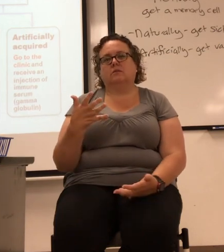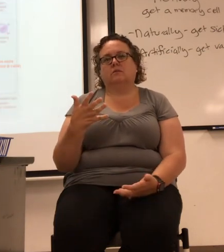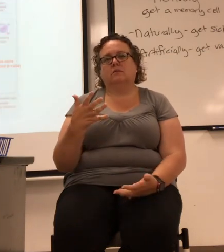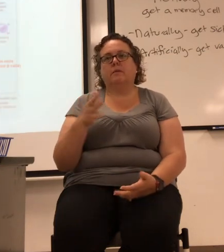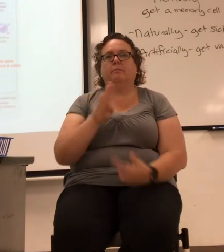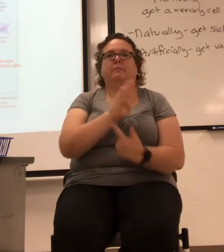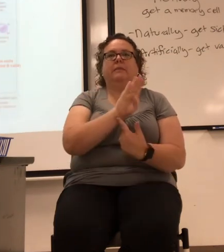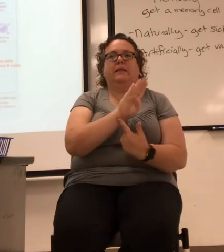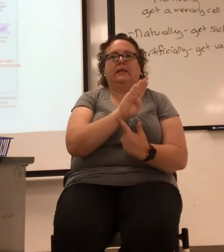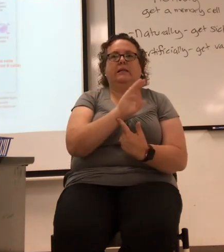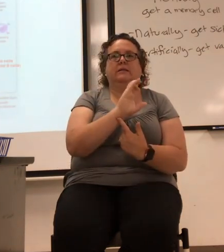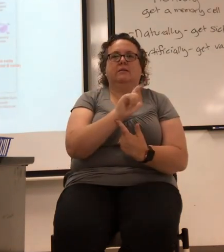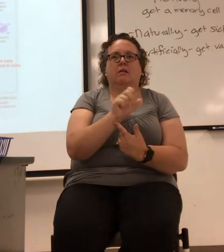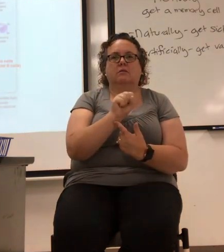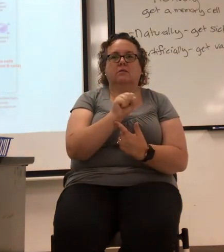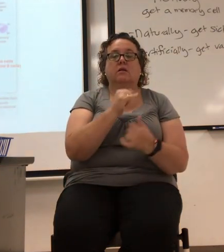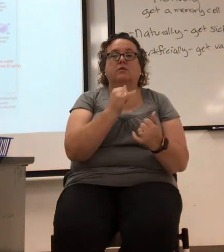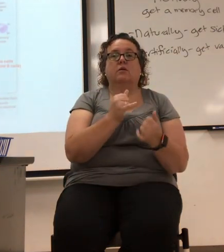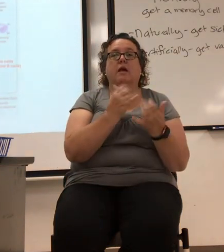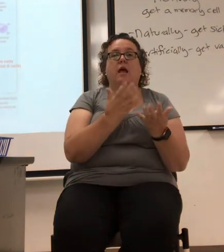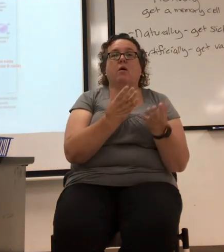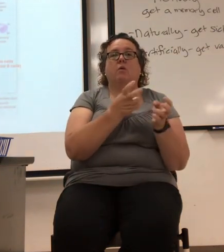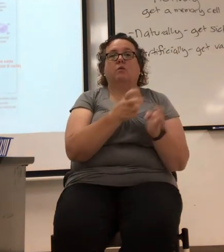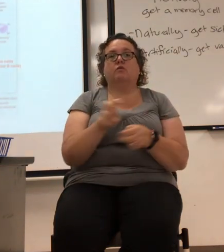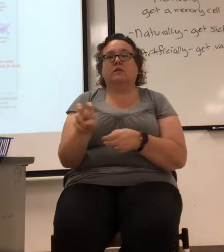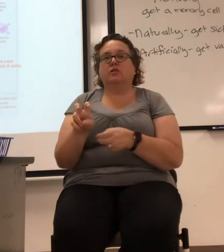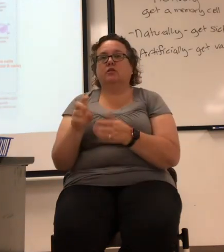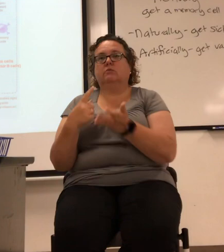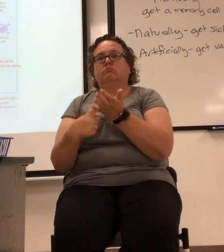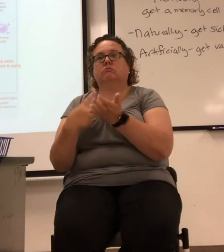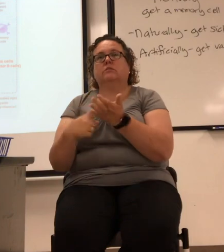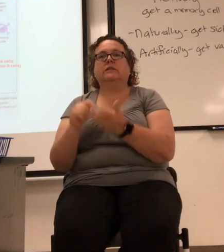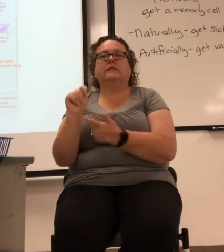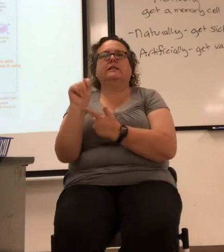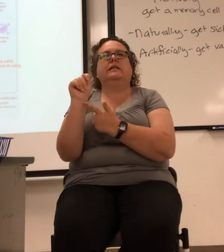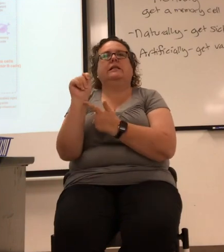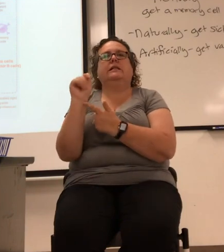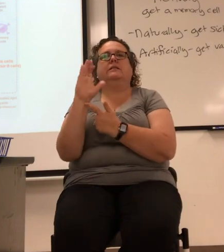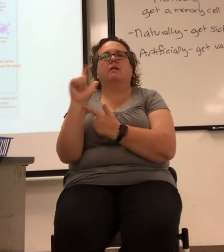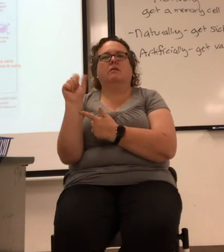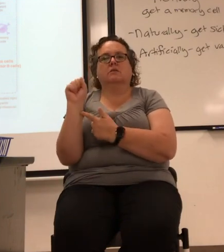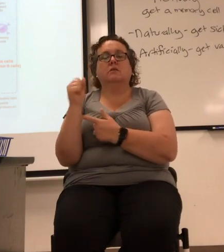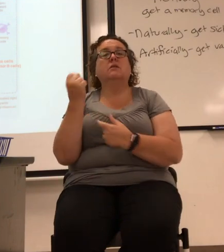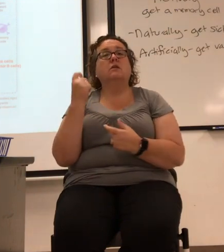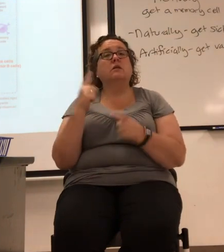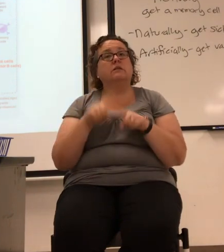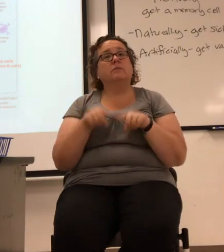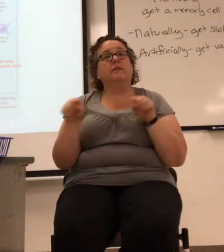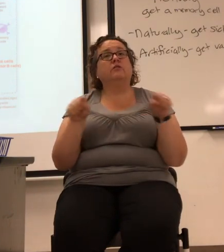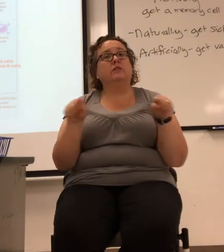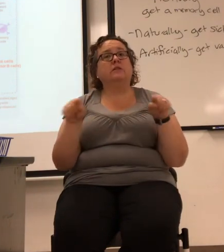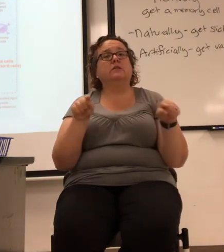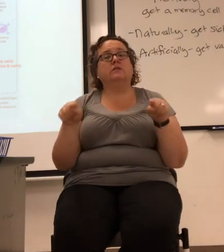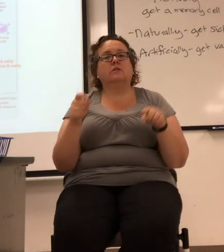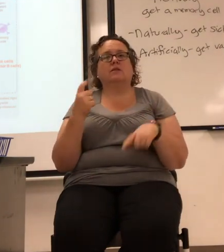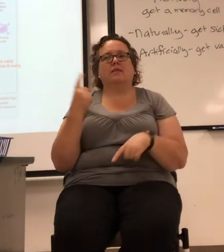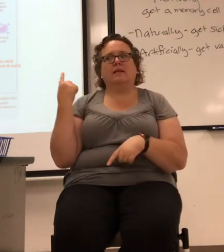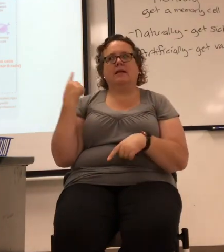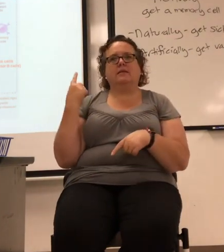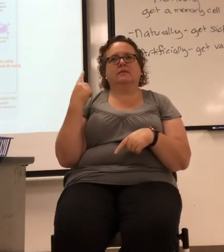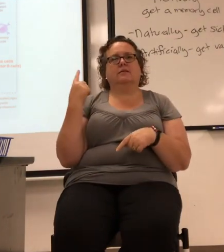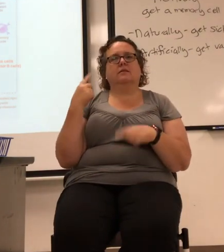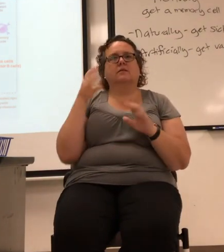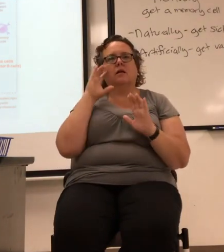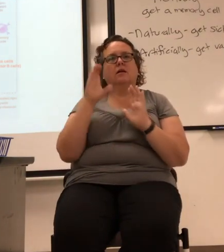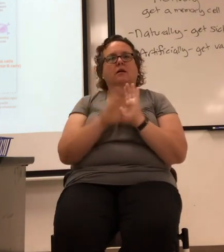B cells. I want to transition to T cells. There are some differences, and this slide kind of